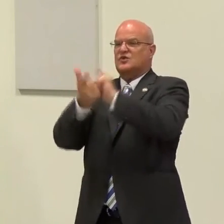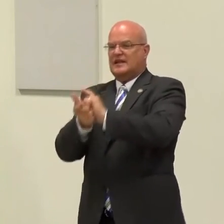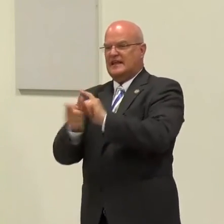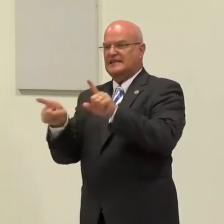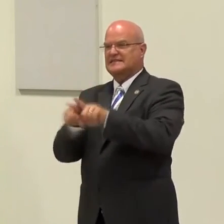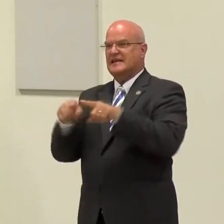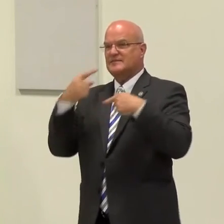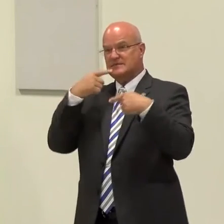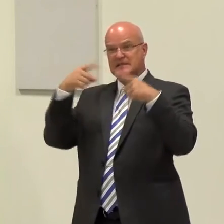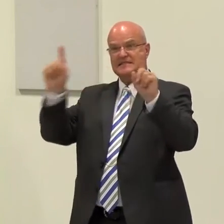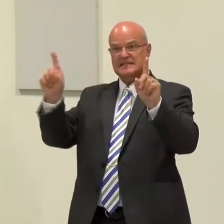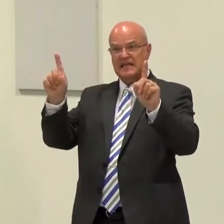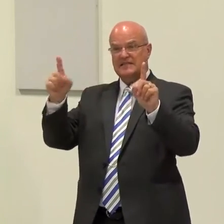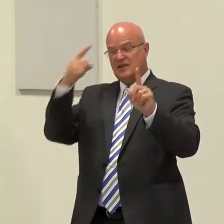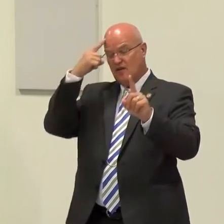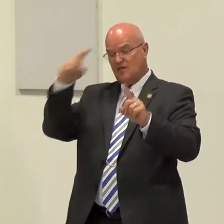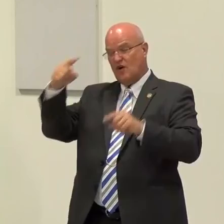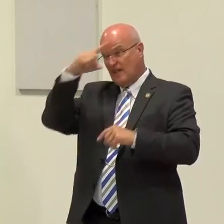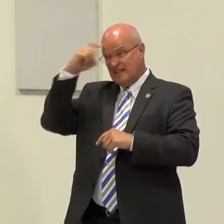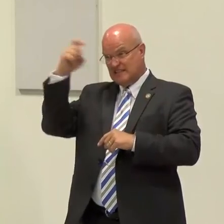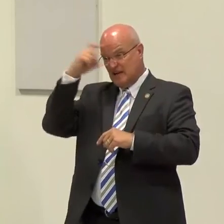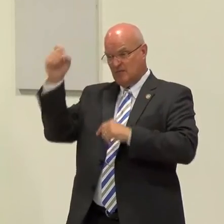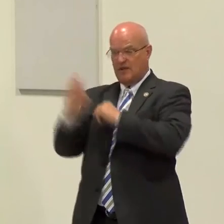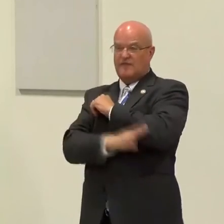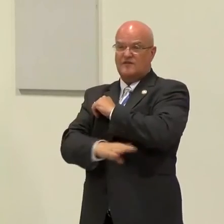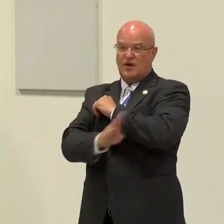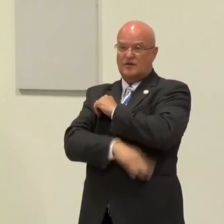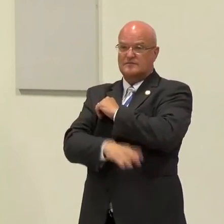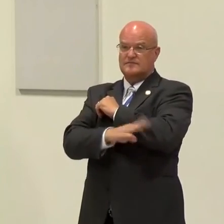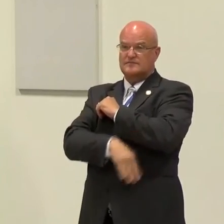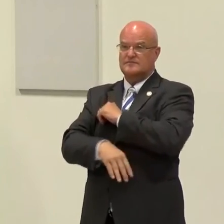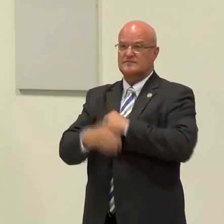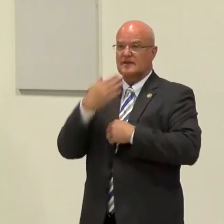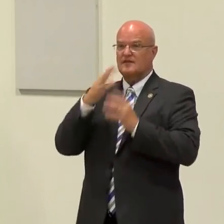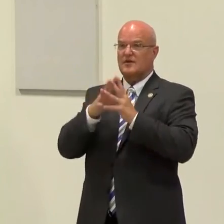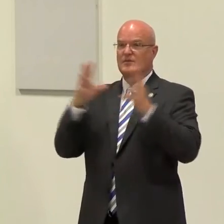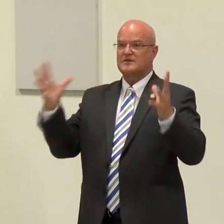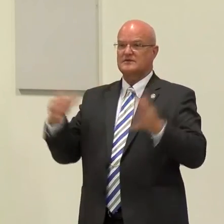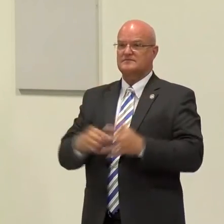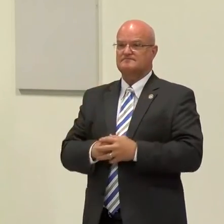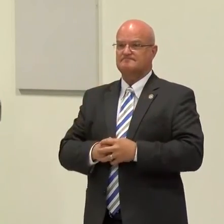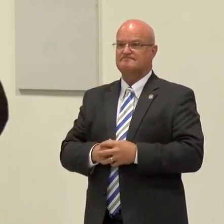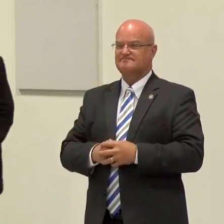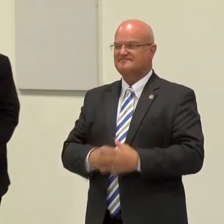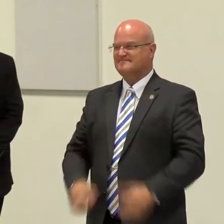that same success for the summer and the fall. Thank you very much.